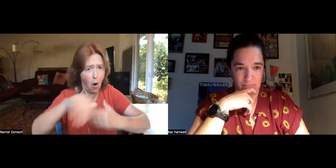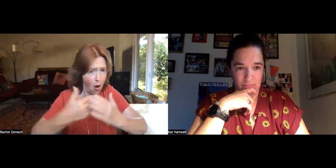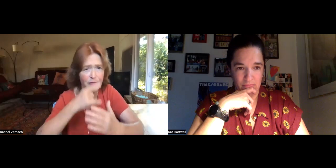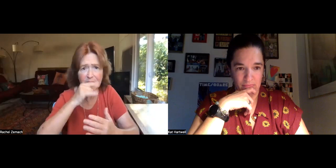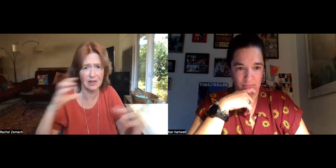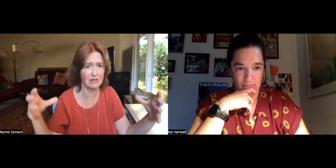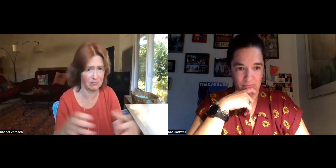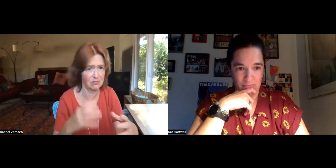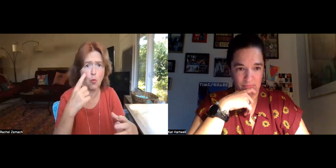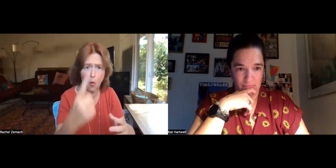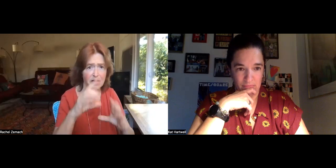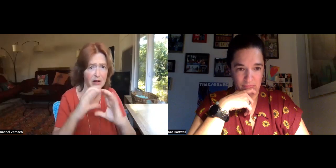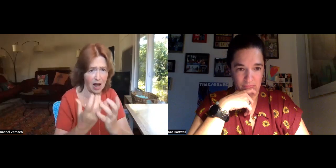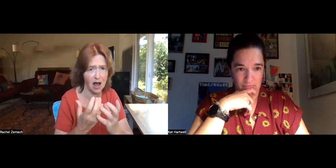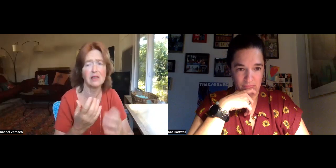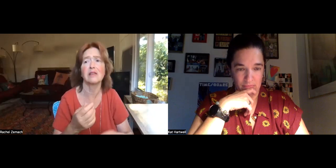all the get one client,